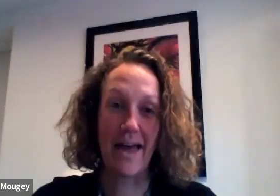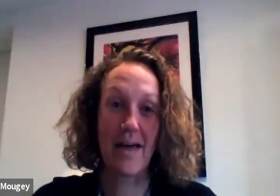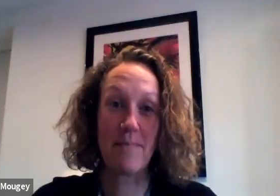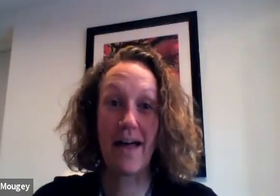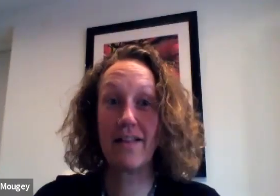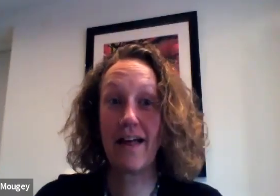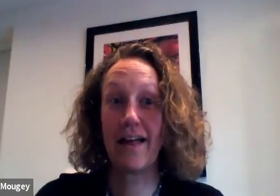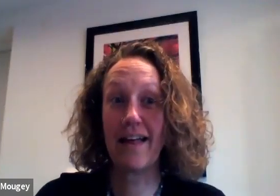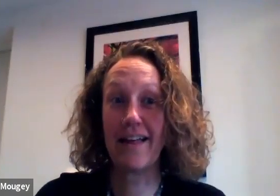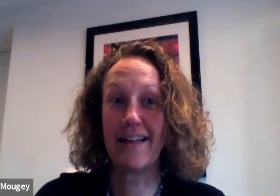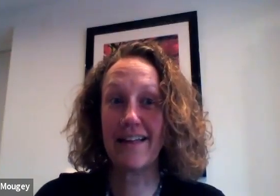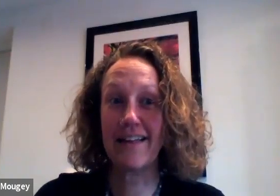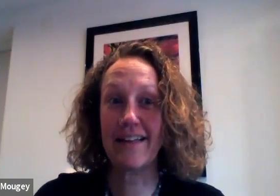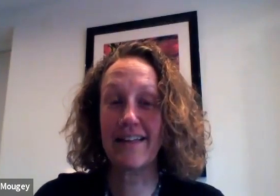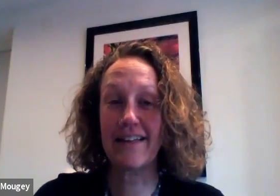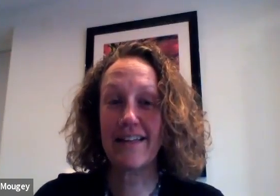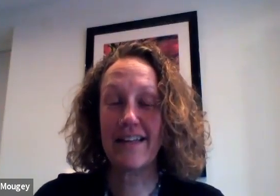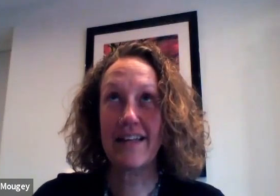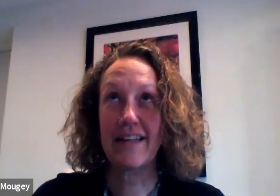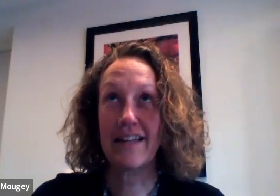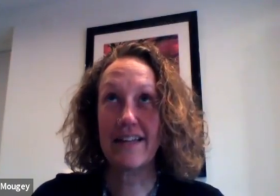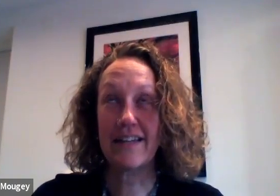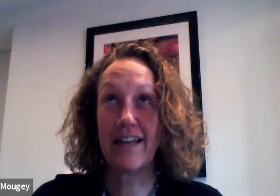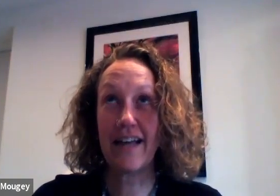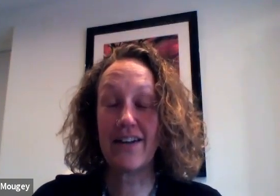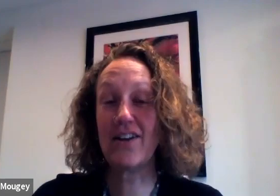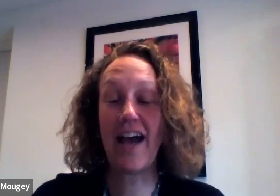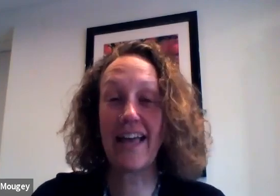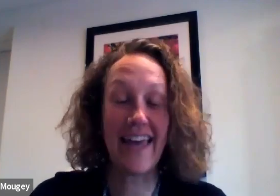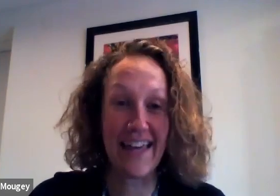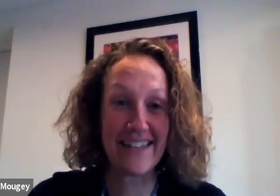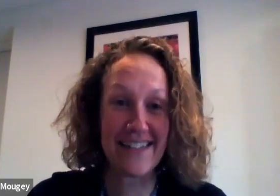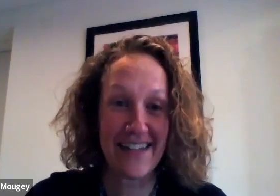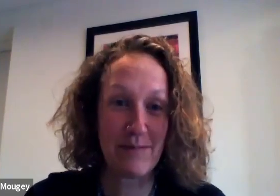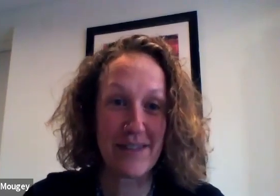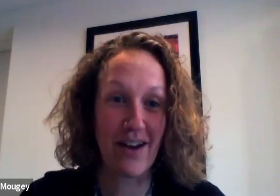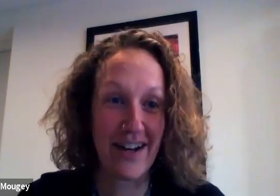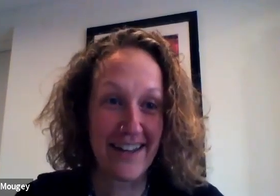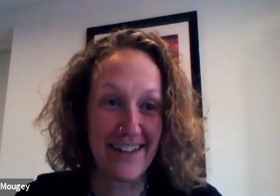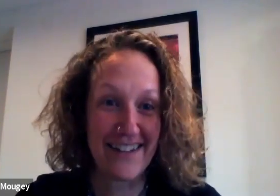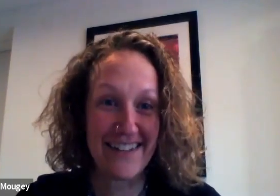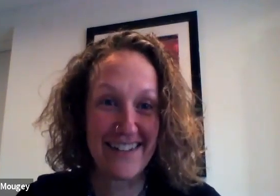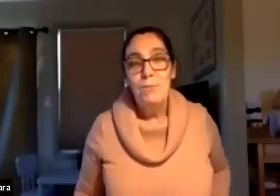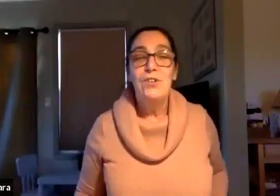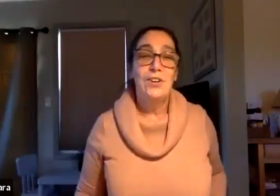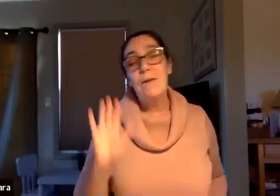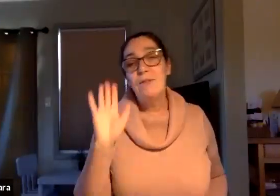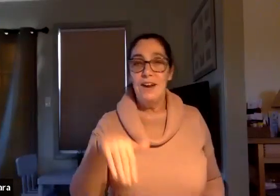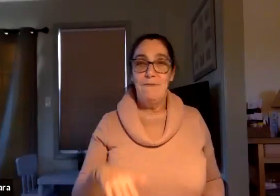Please spell your name, can you? You can. I can't. I'm sorry. Okay, well, just, that was enough of